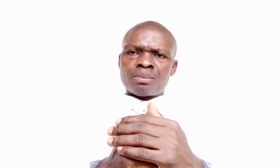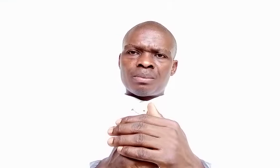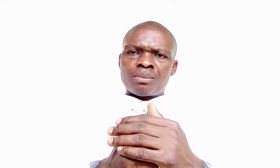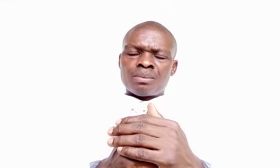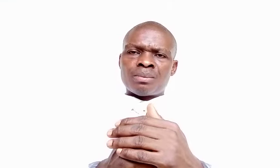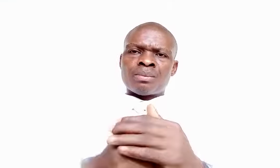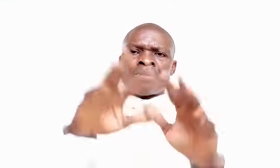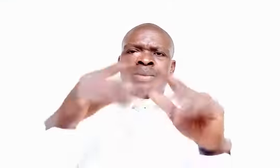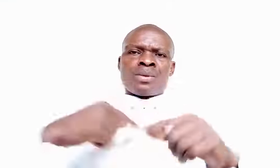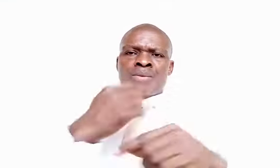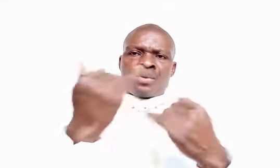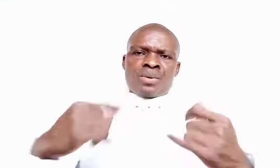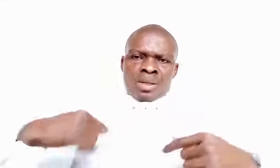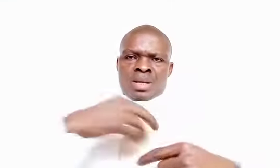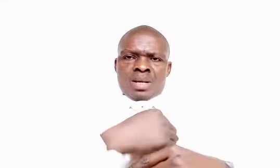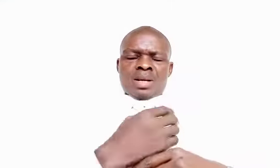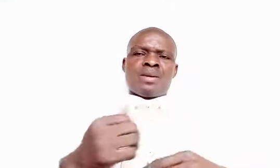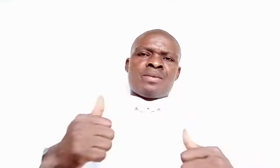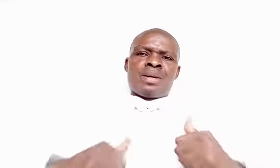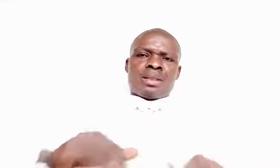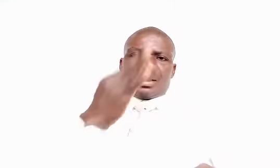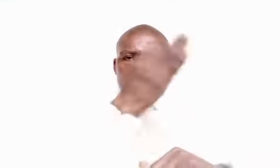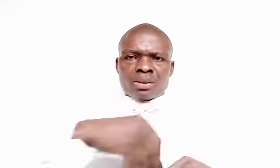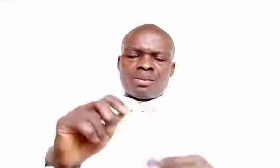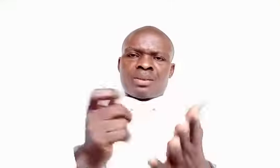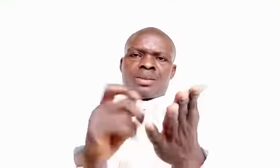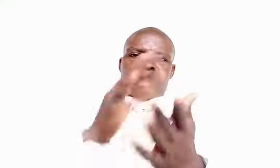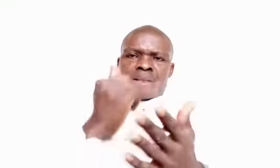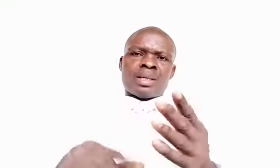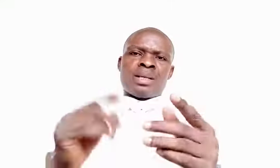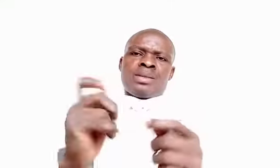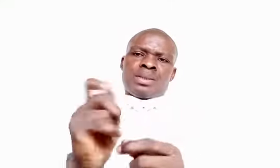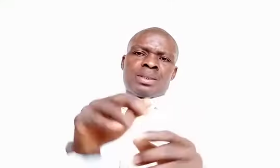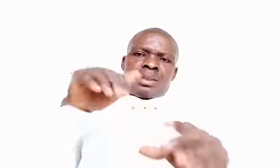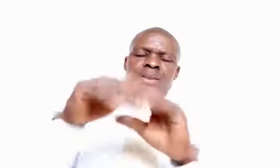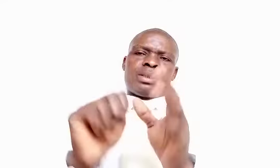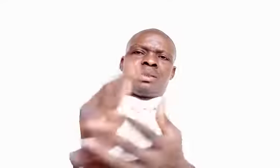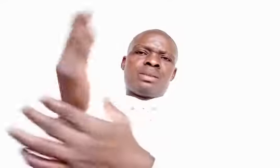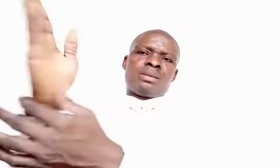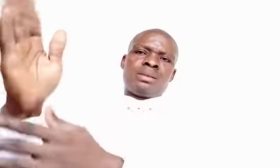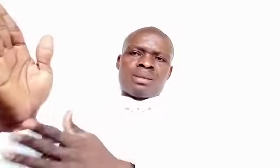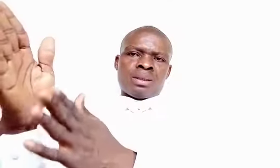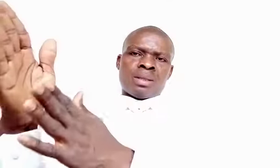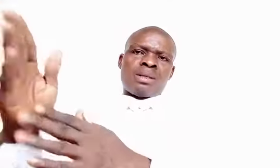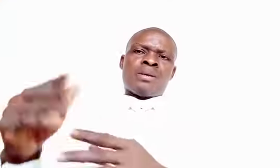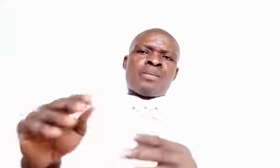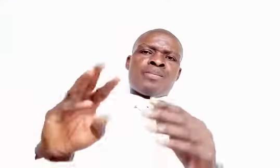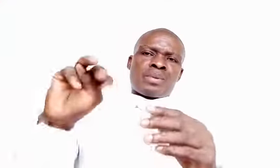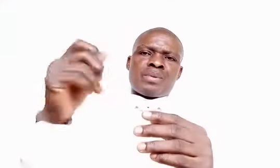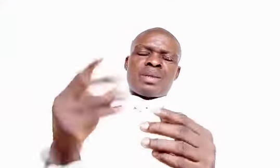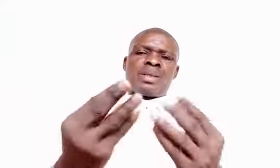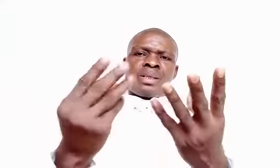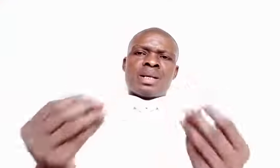Here we have the address of the writer written at the top right side, Maryland Secondary School. The comma is